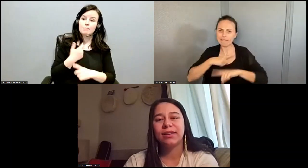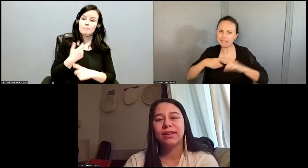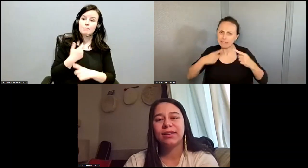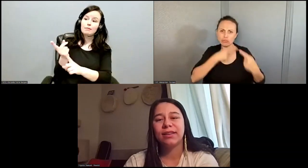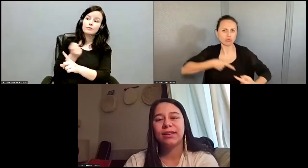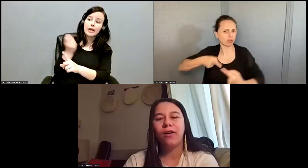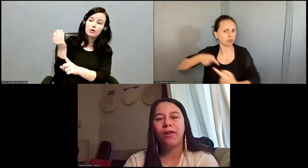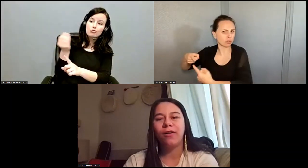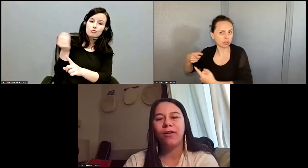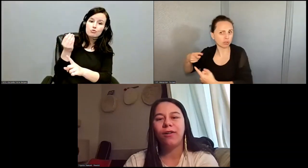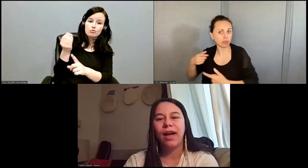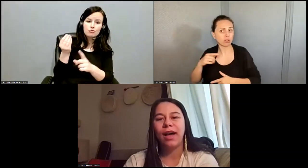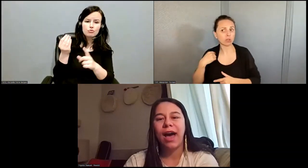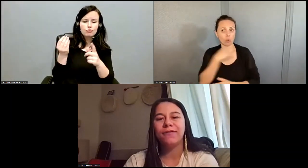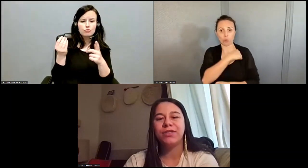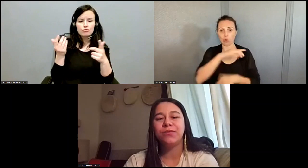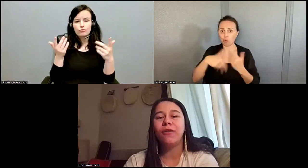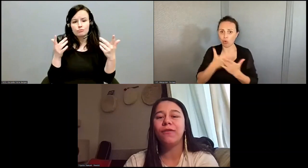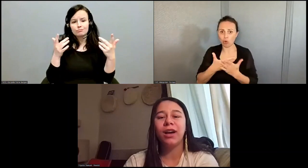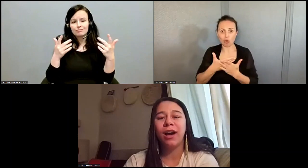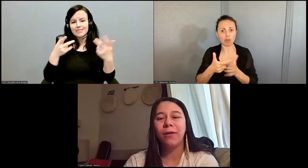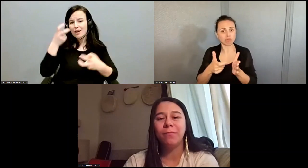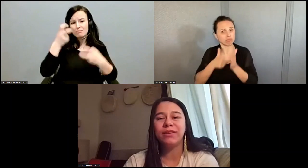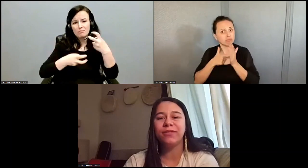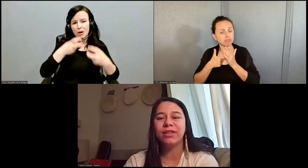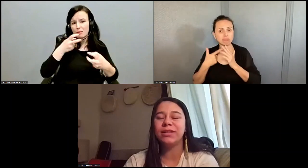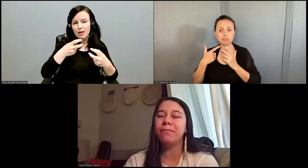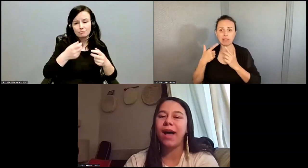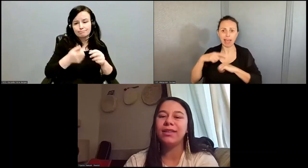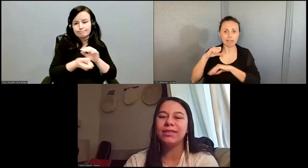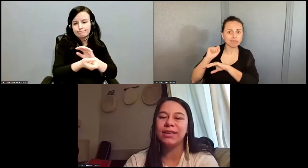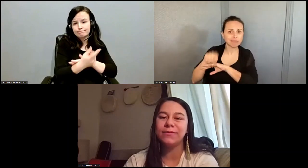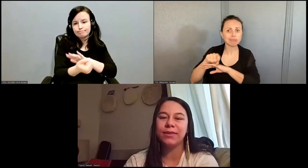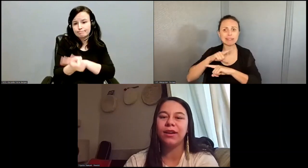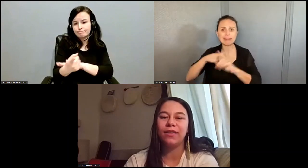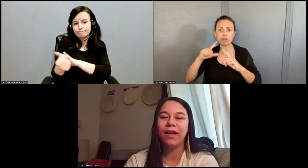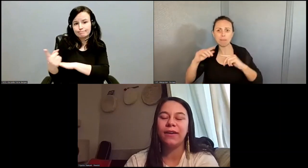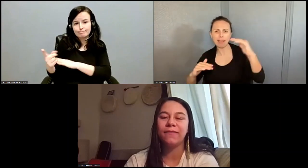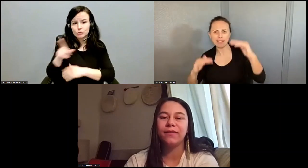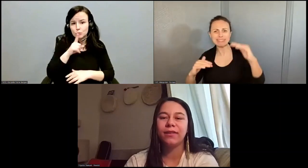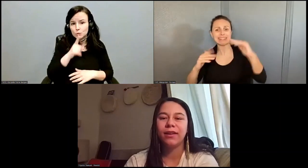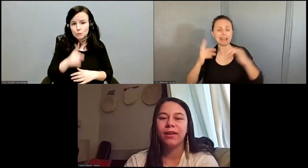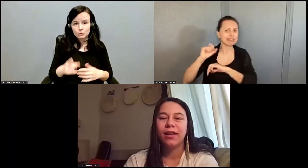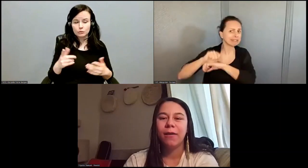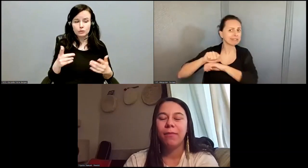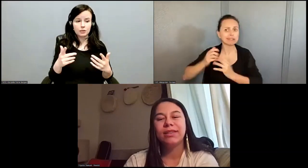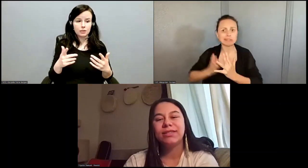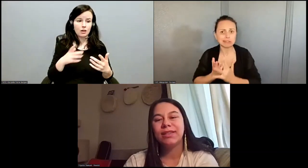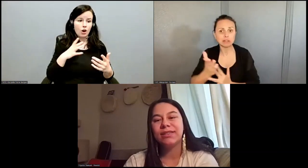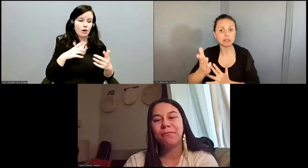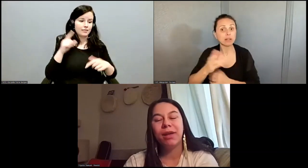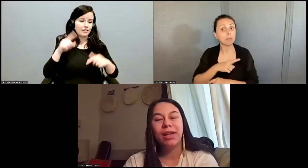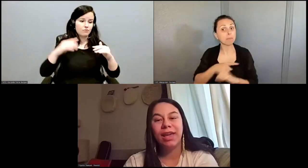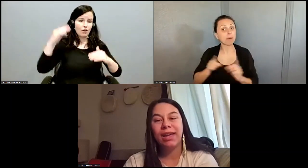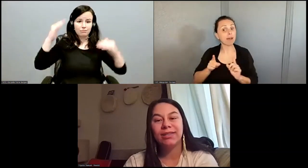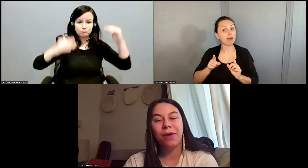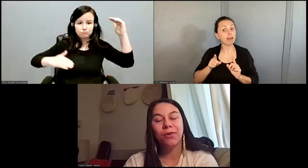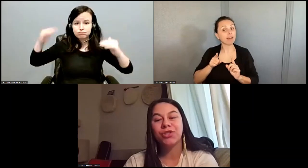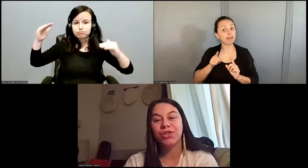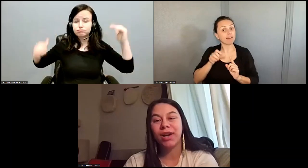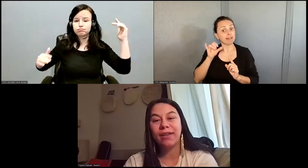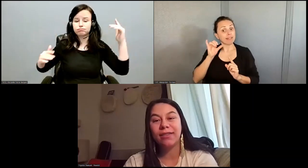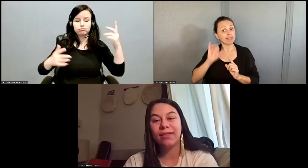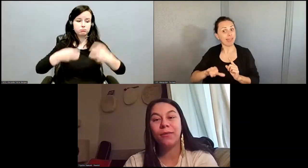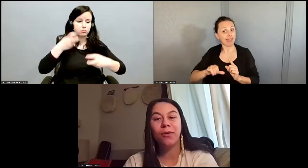things. We all have to overcome different imbalances within our life. But this doesn't mitigate